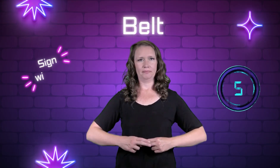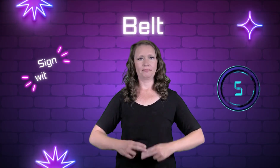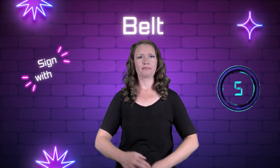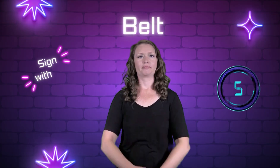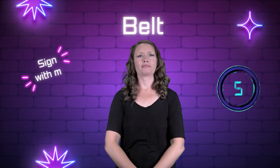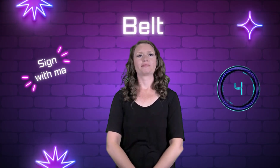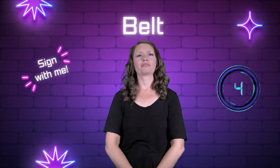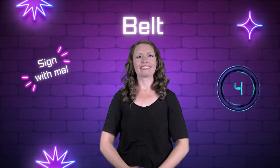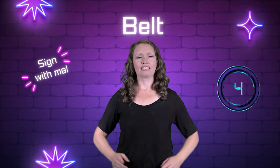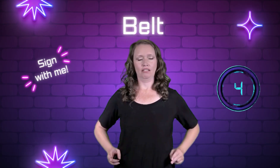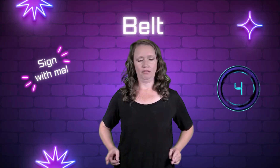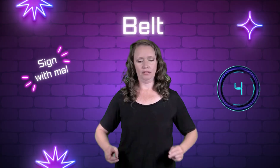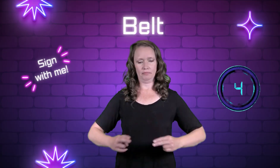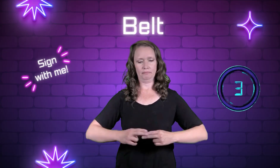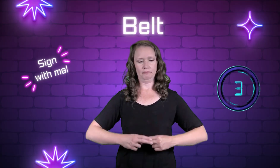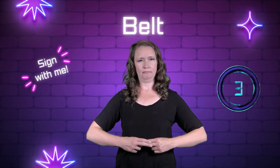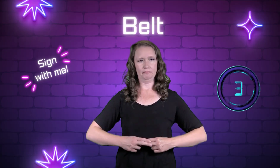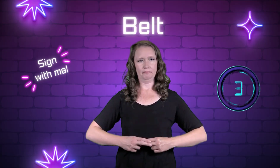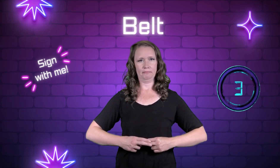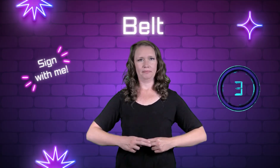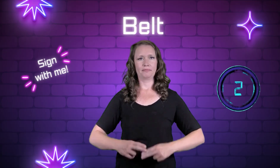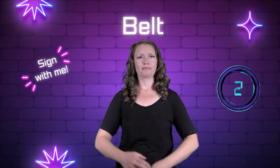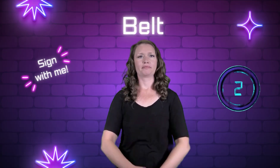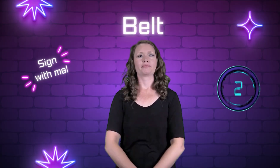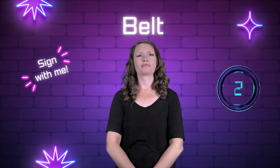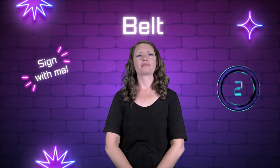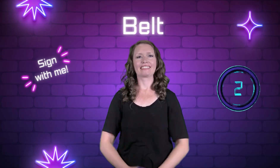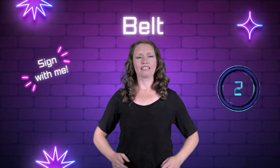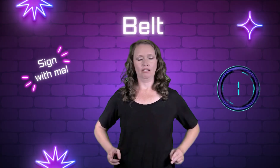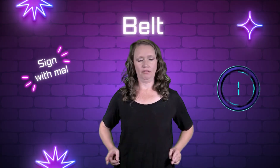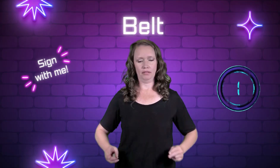Sign with me, sign, belt.